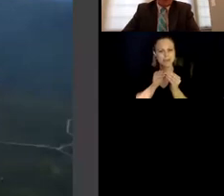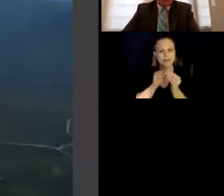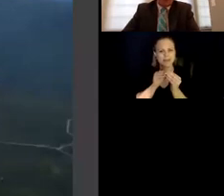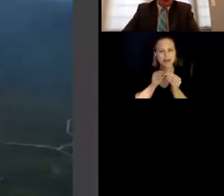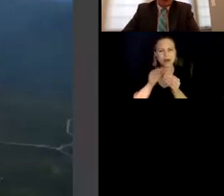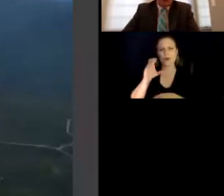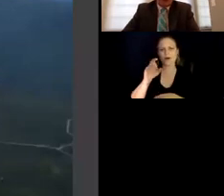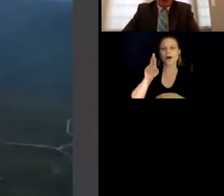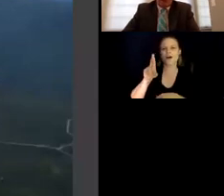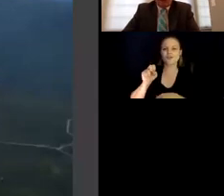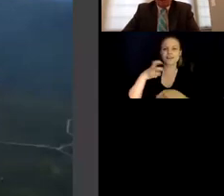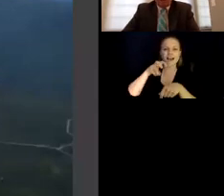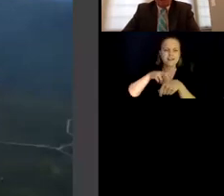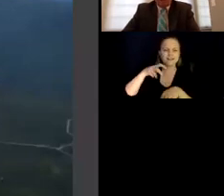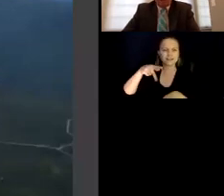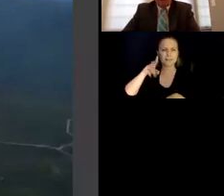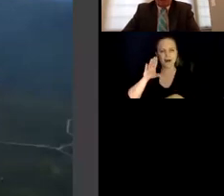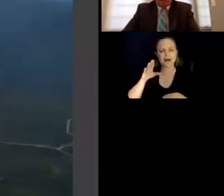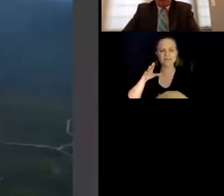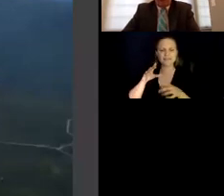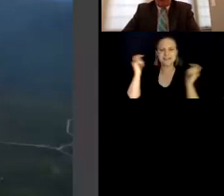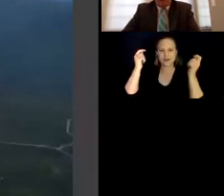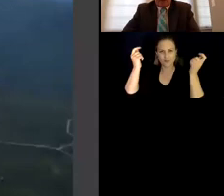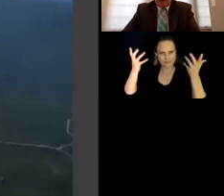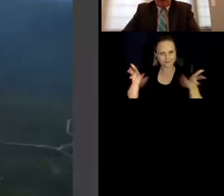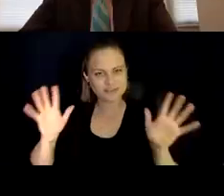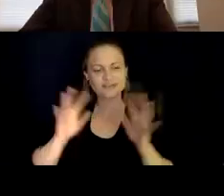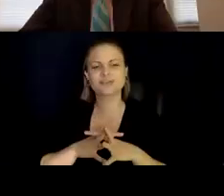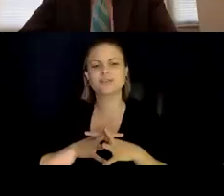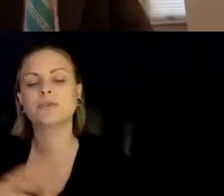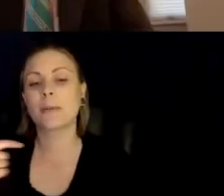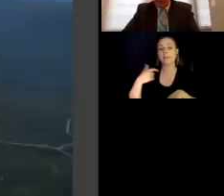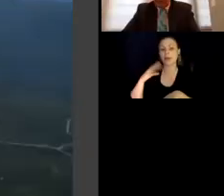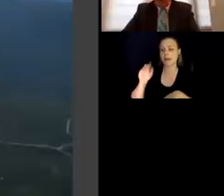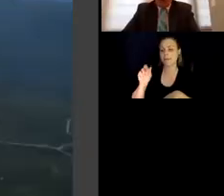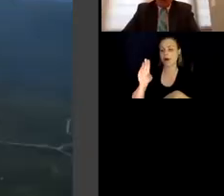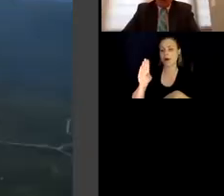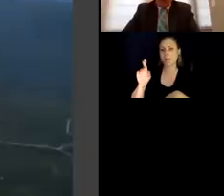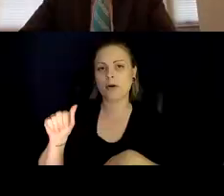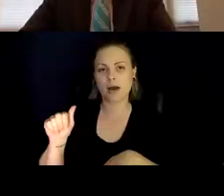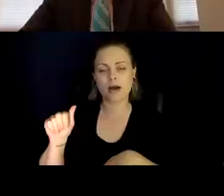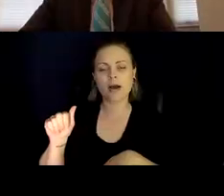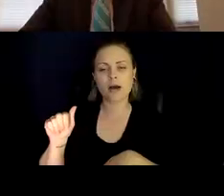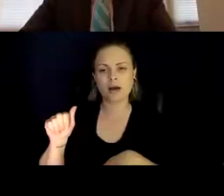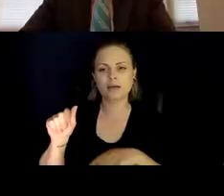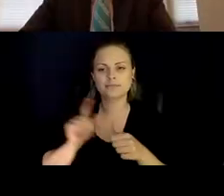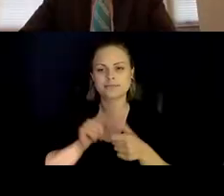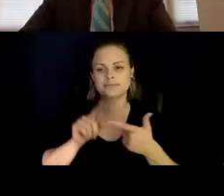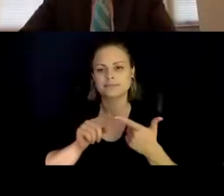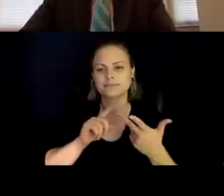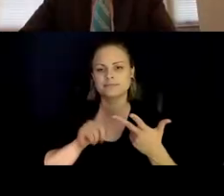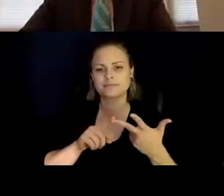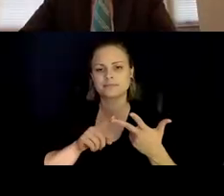pub after the ceremony. And so Barbara, I and